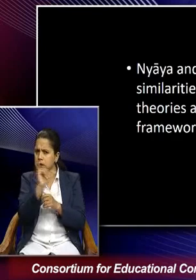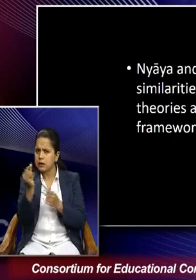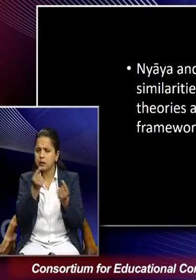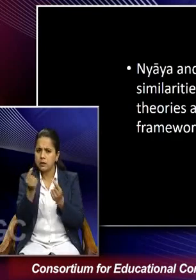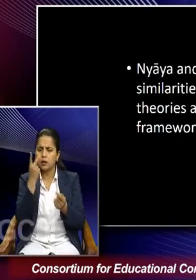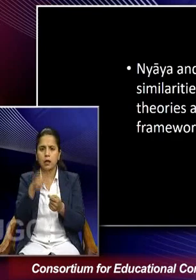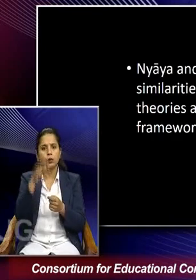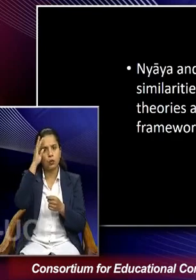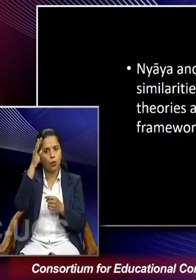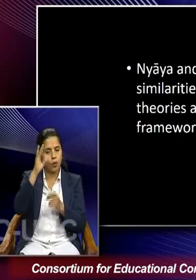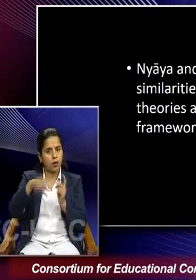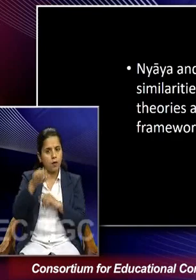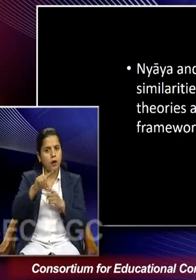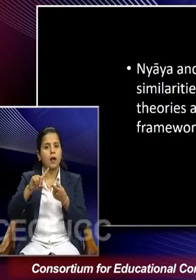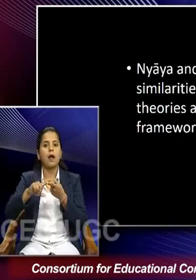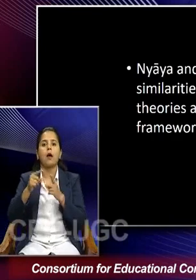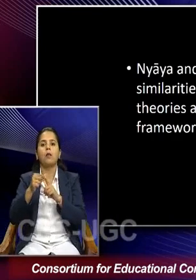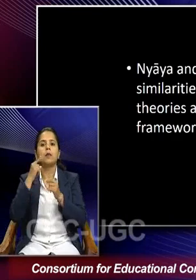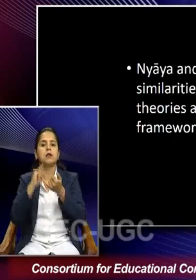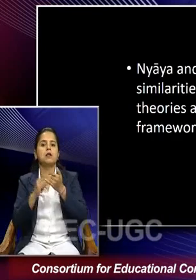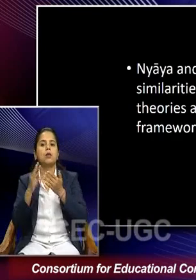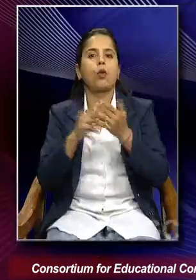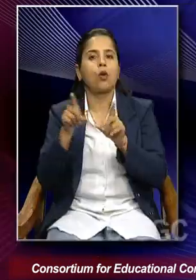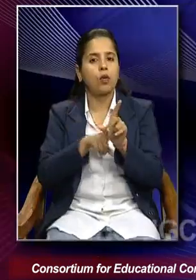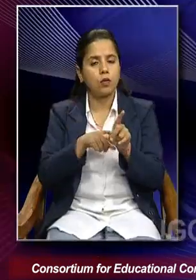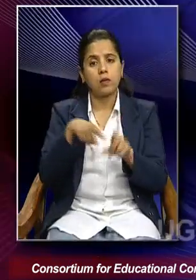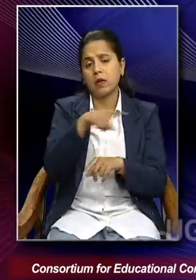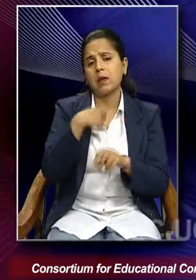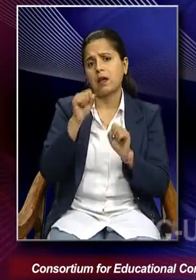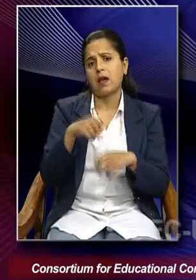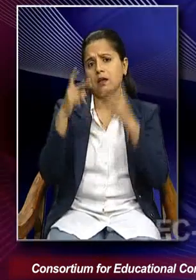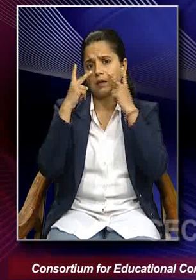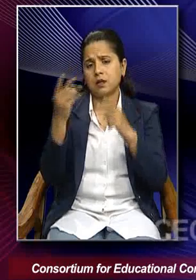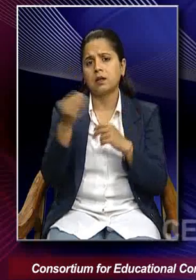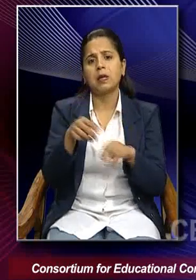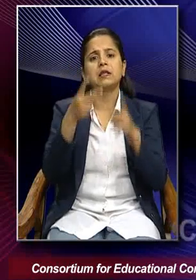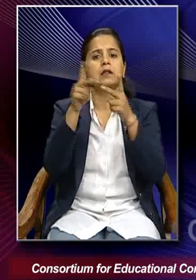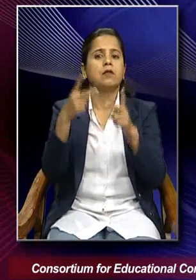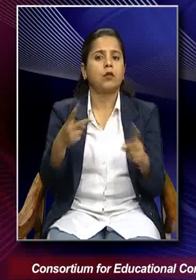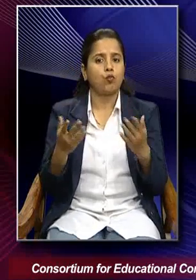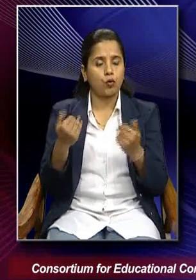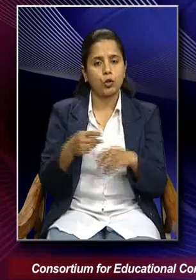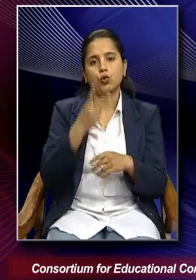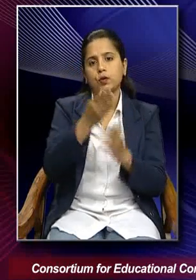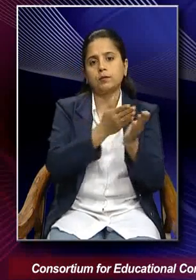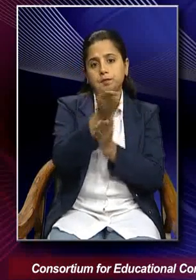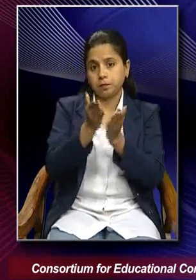metaphysical theories and their epistemological frameworks, though we can see some of the differences between the 2,